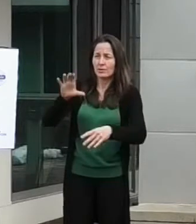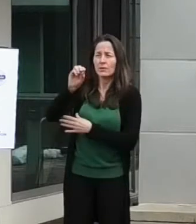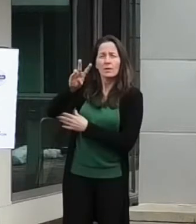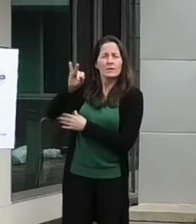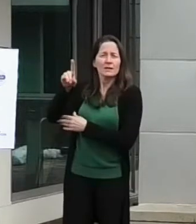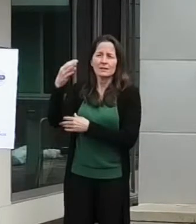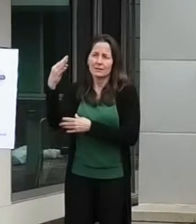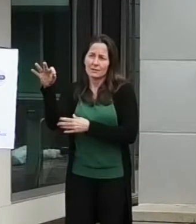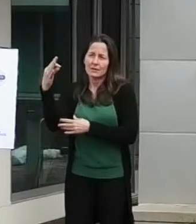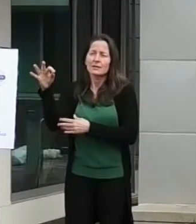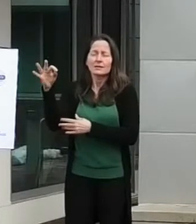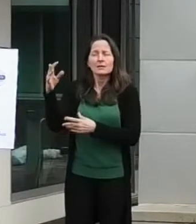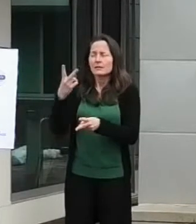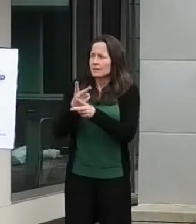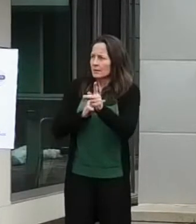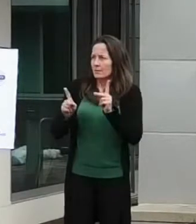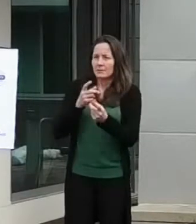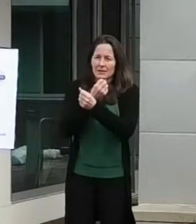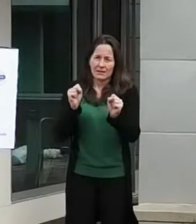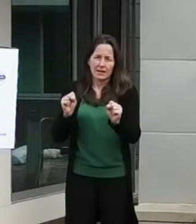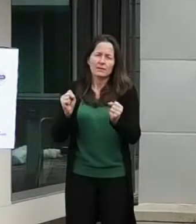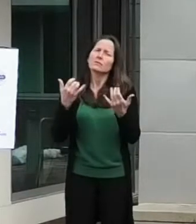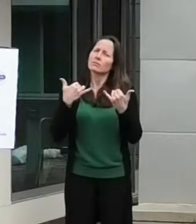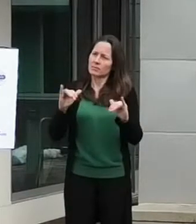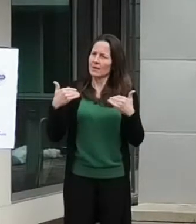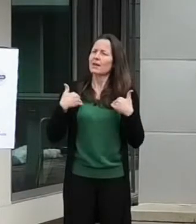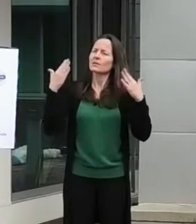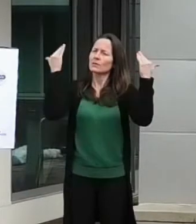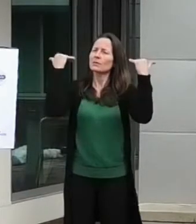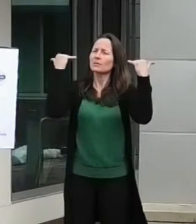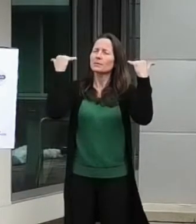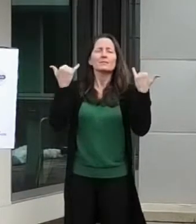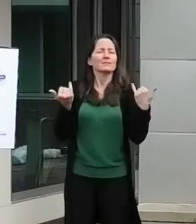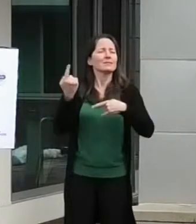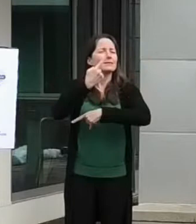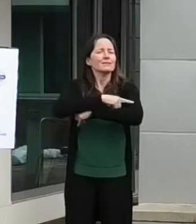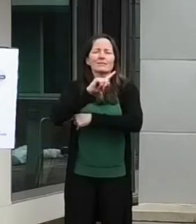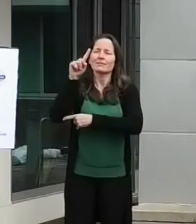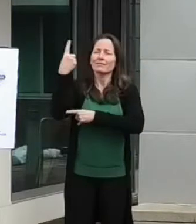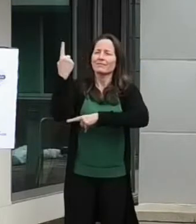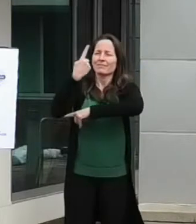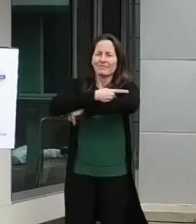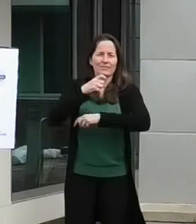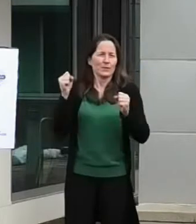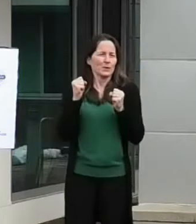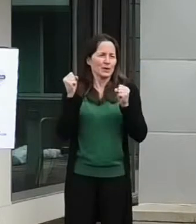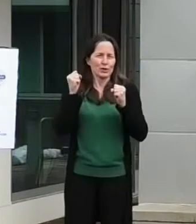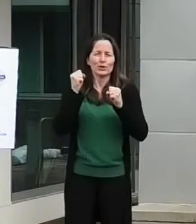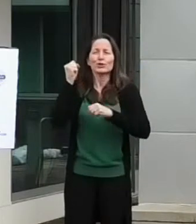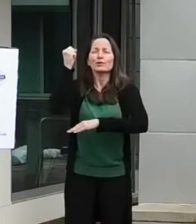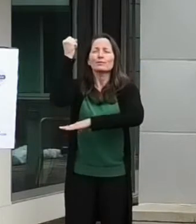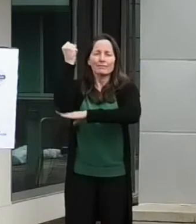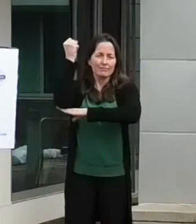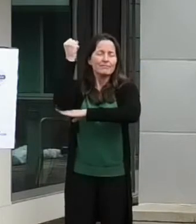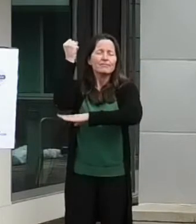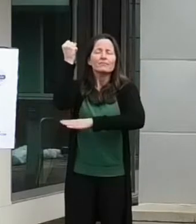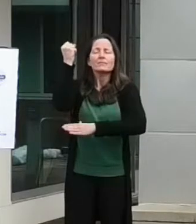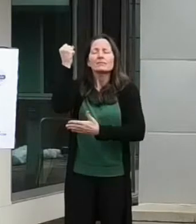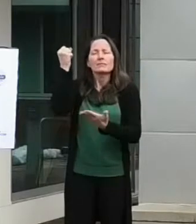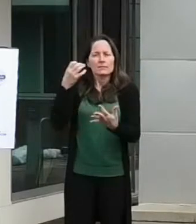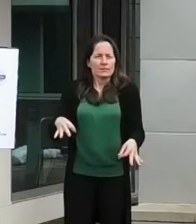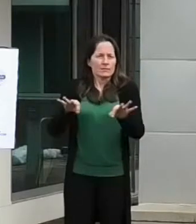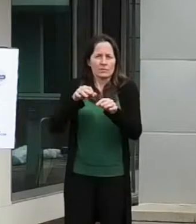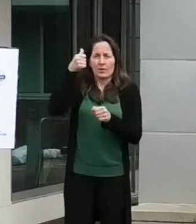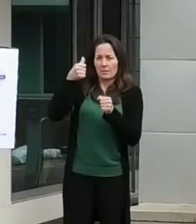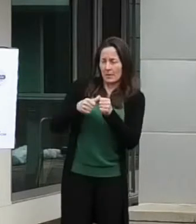the horizon. As we mark the winter solstice today, it's important to remember that we are not